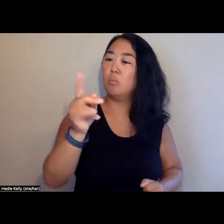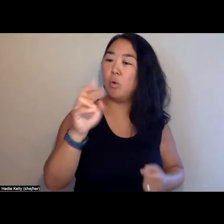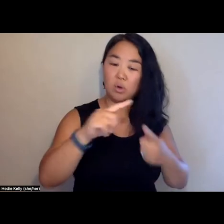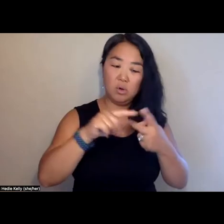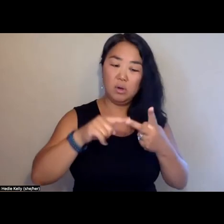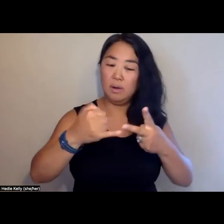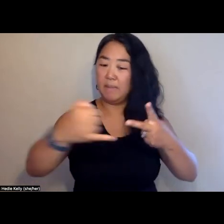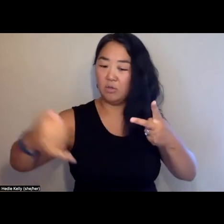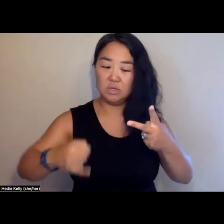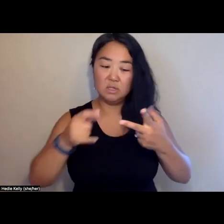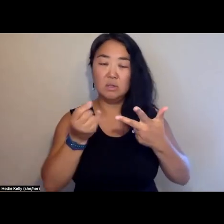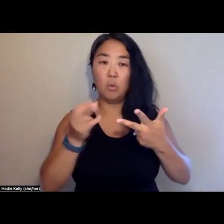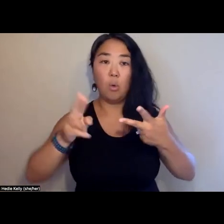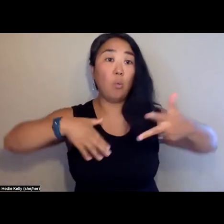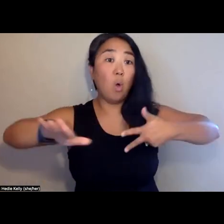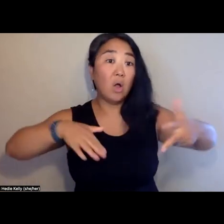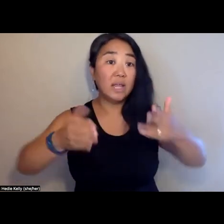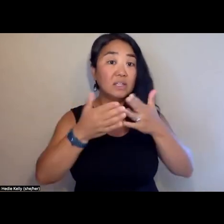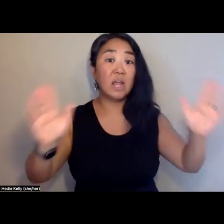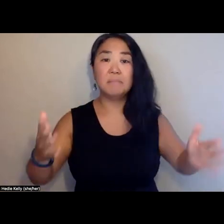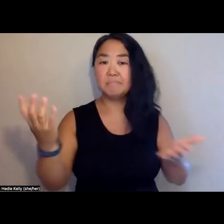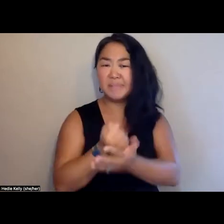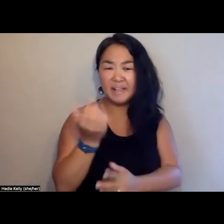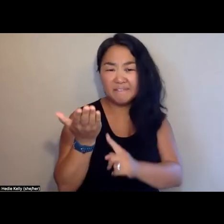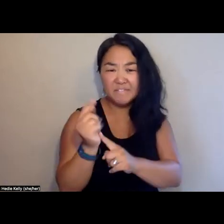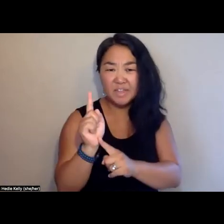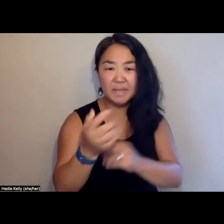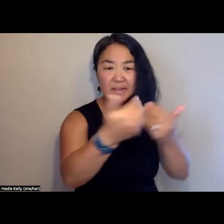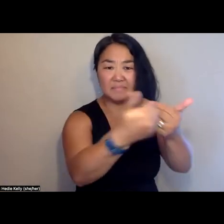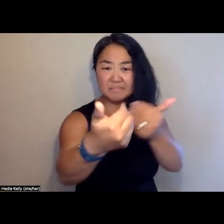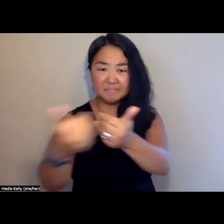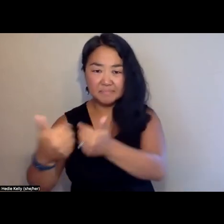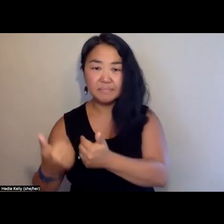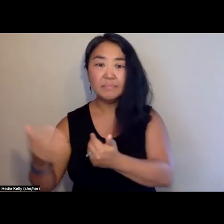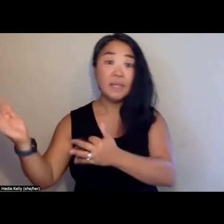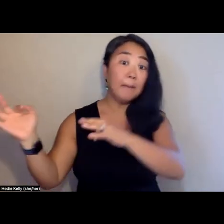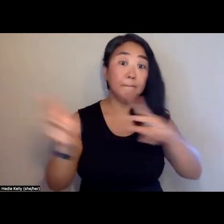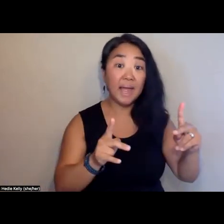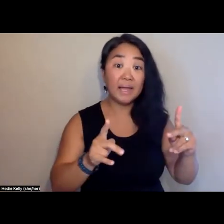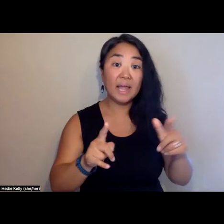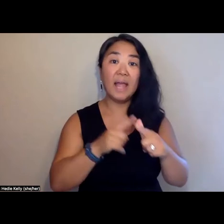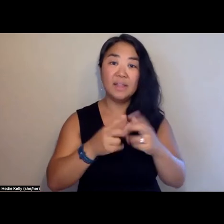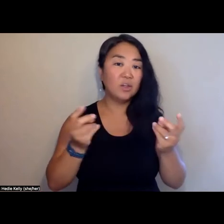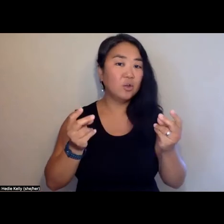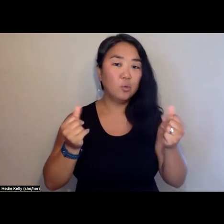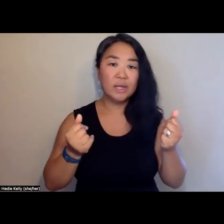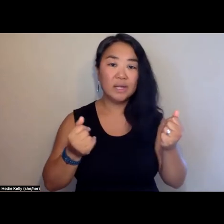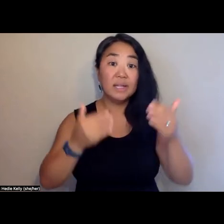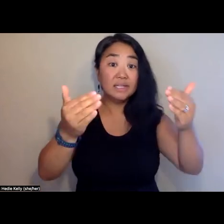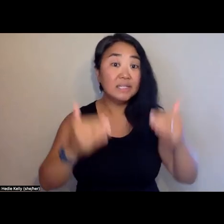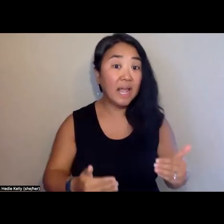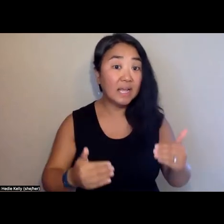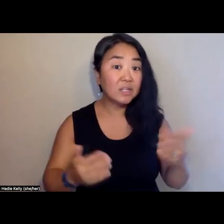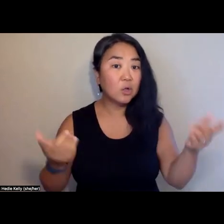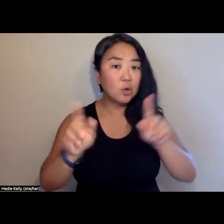general. We're gonna take 15 minutes and we'll come back, talk about what's next, and do a quick closing, and then there'll be opportunity to linger for